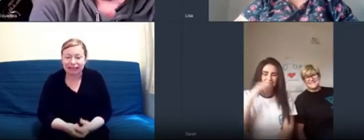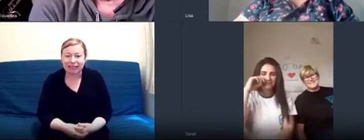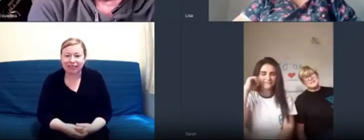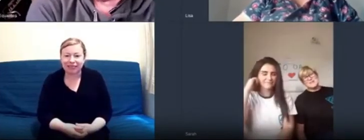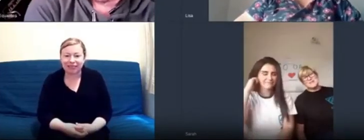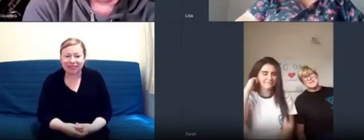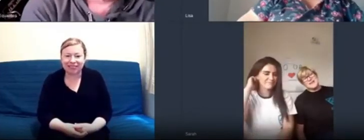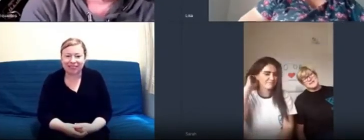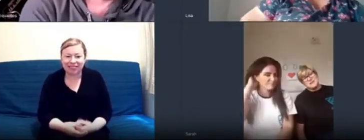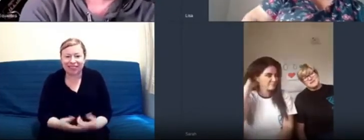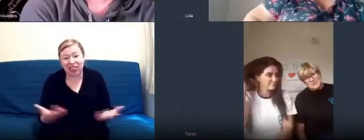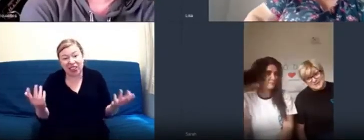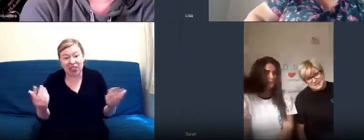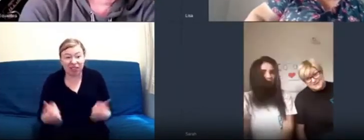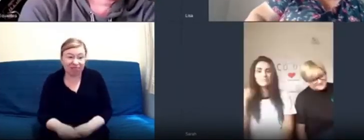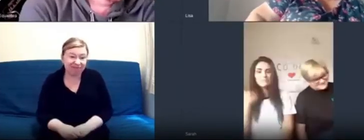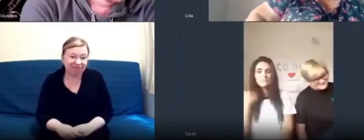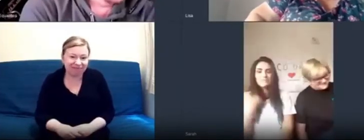All right then.